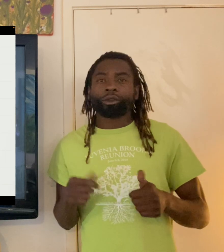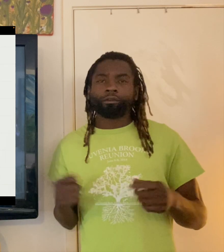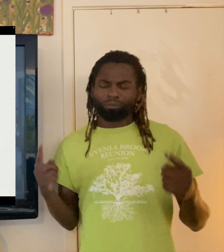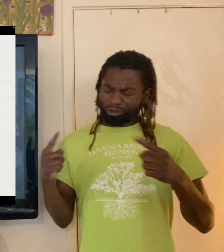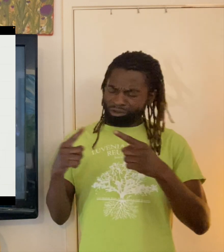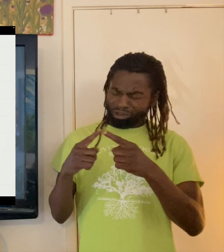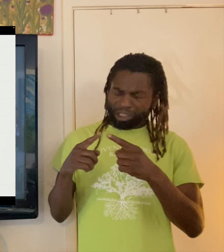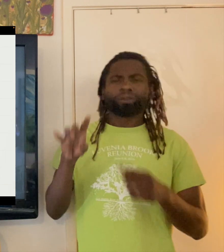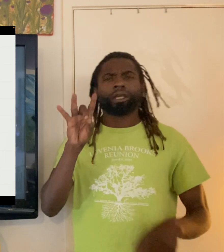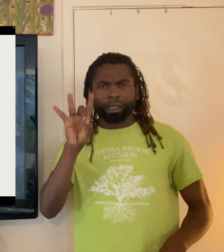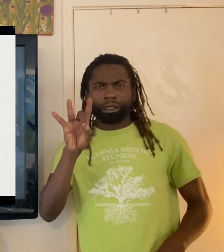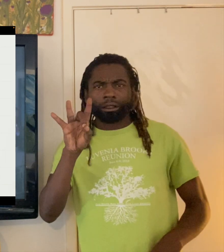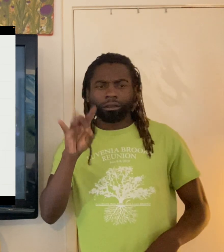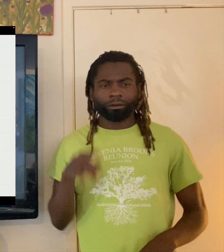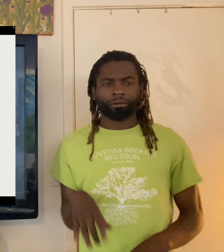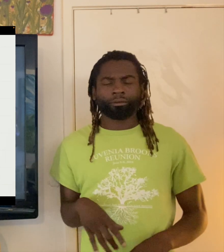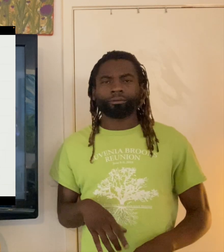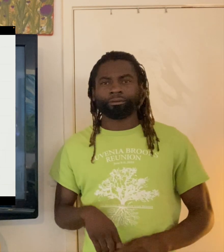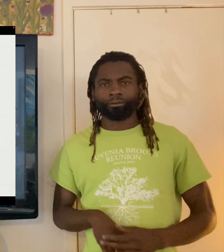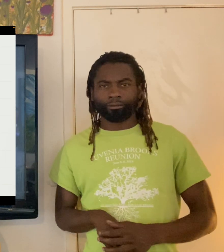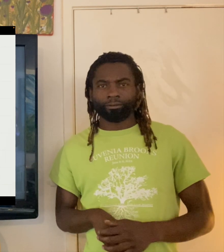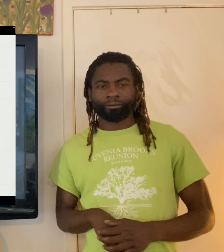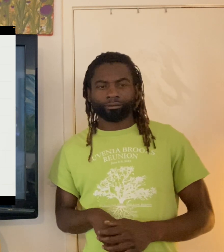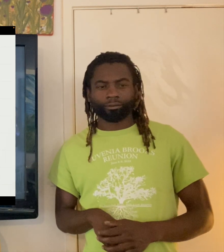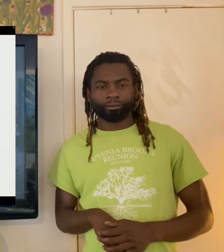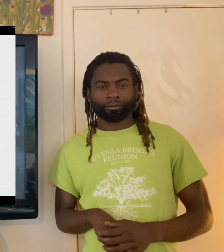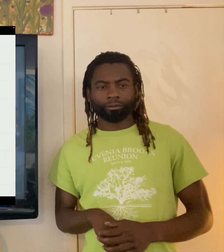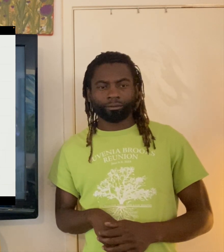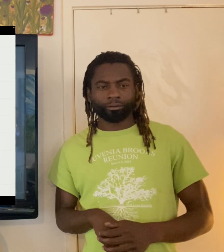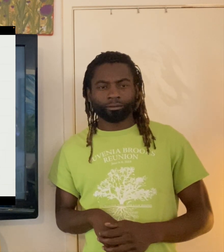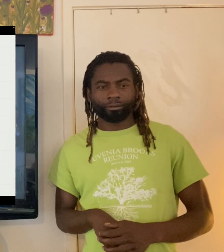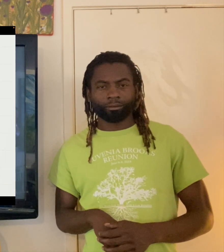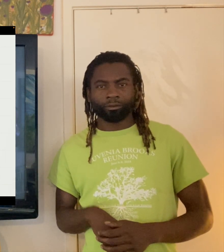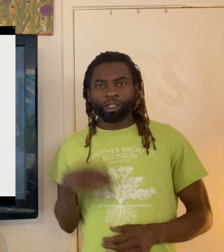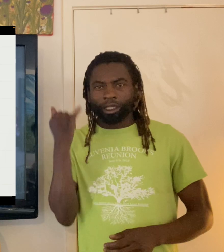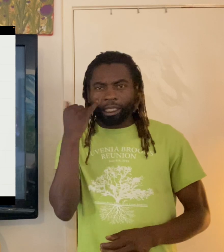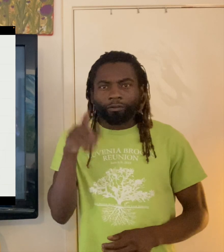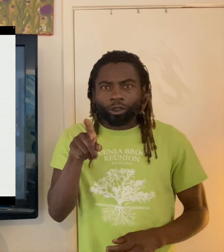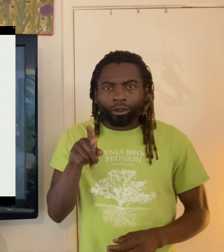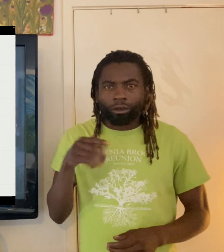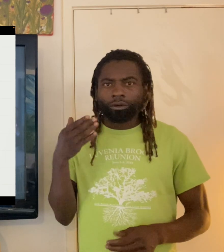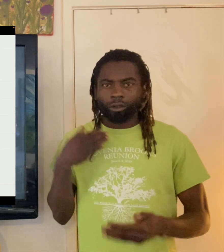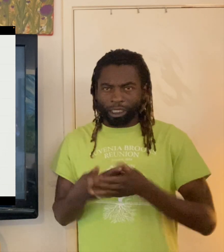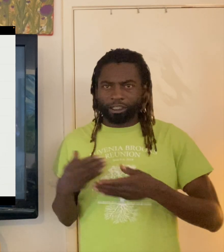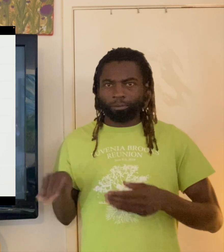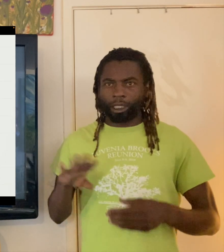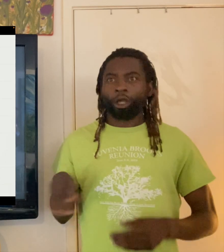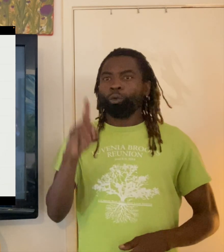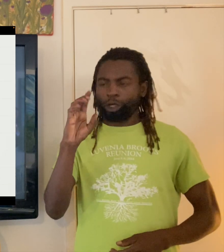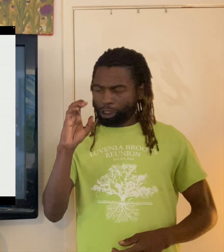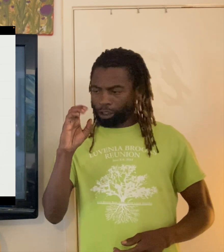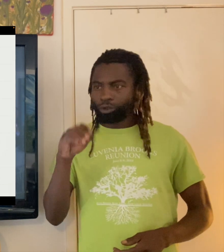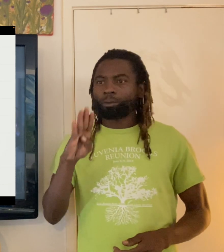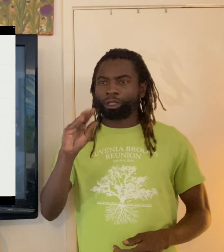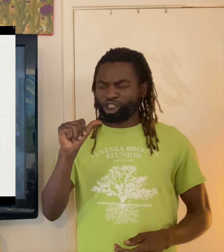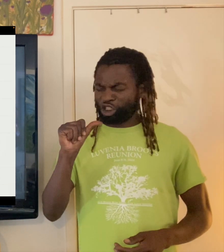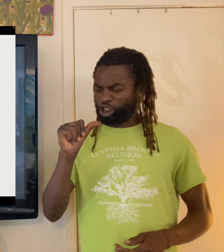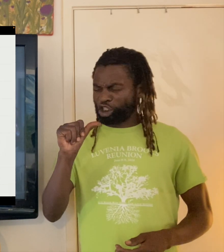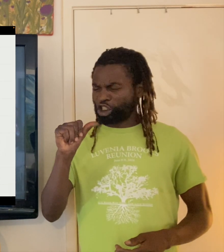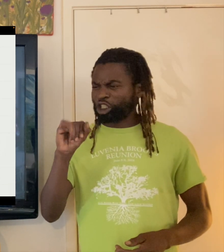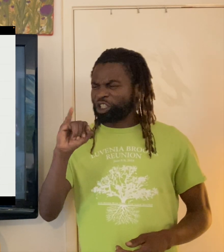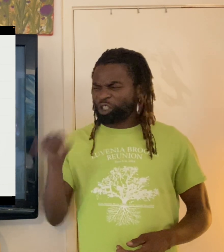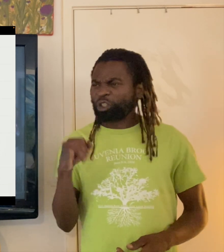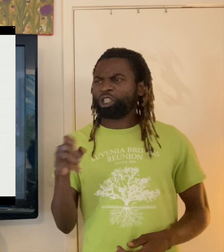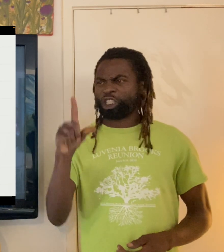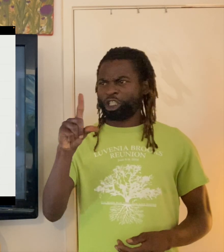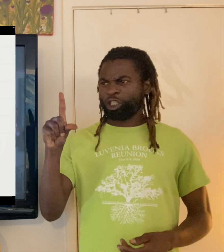is kind of close to 8, and 10 is also close to 8 too. If you estimated that there were 100